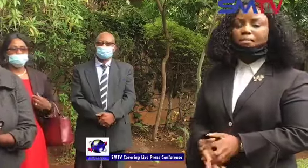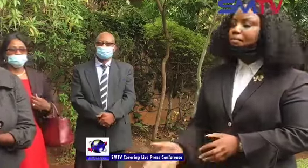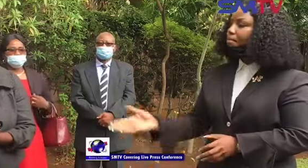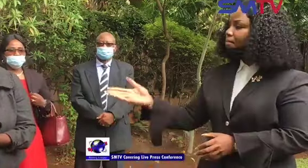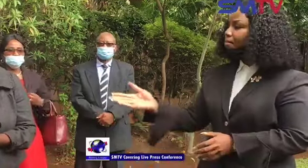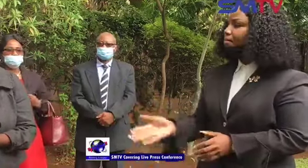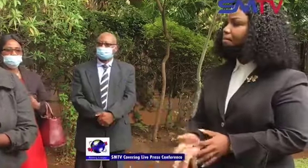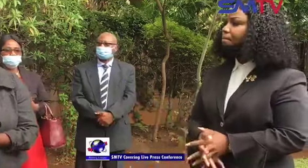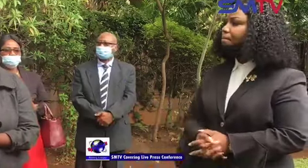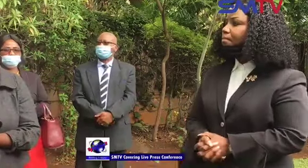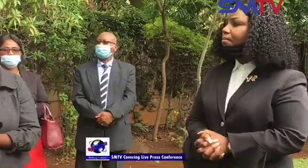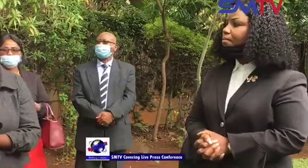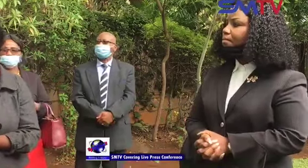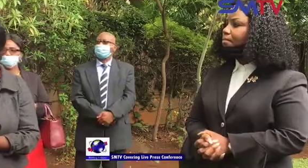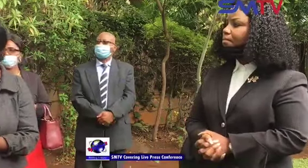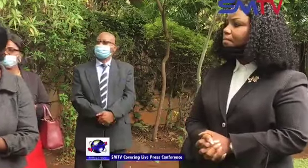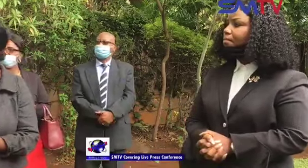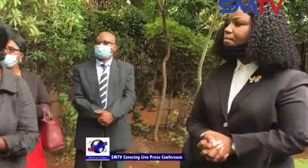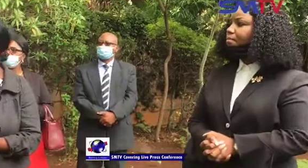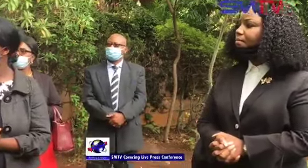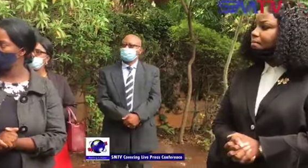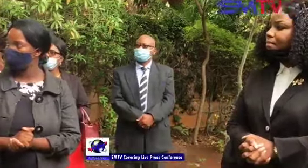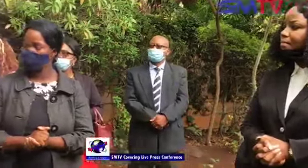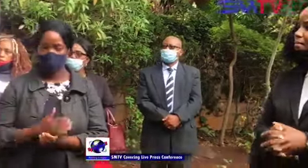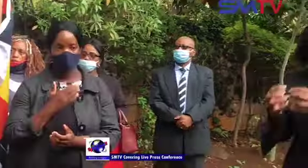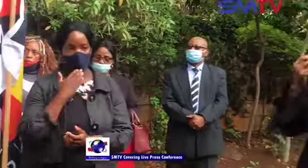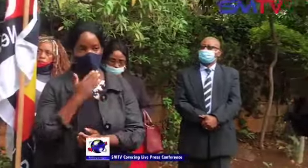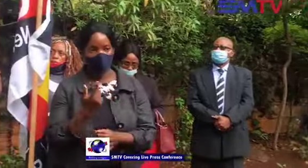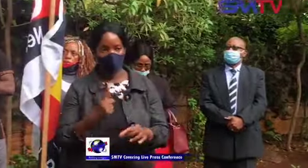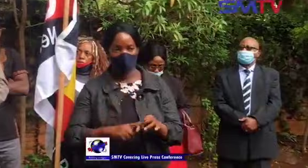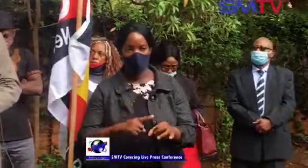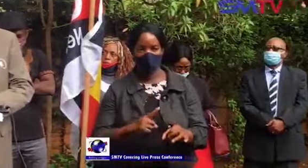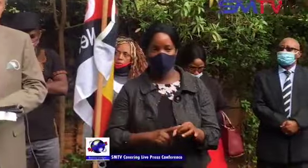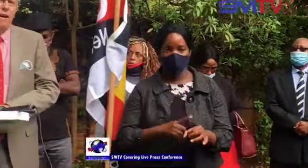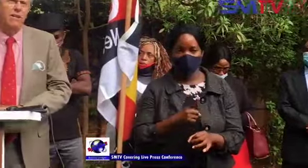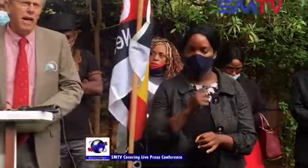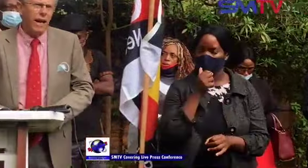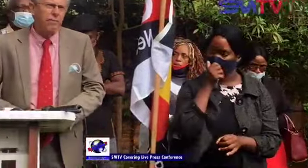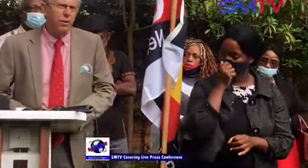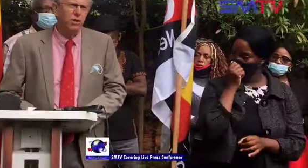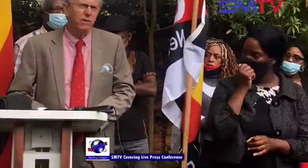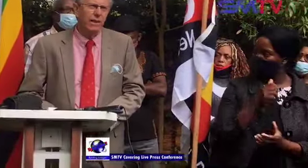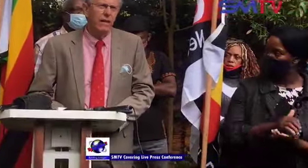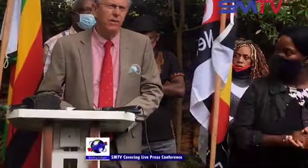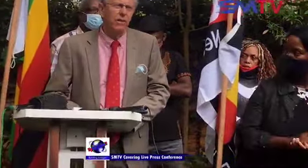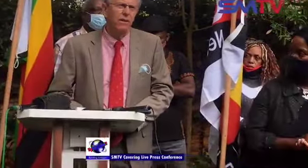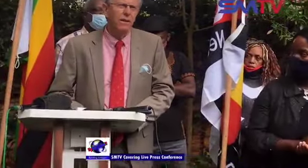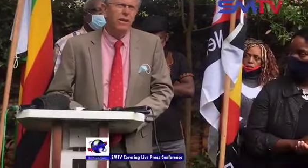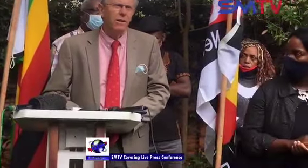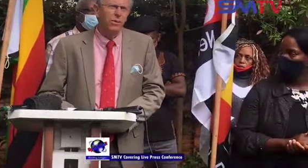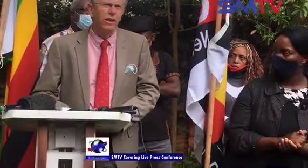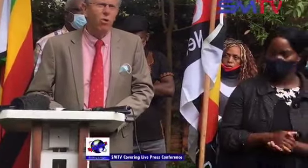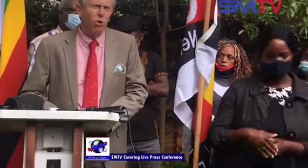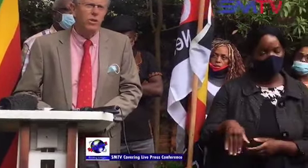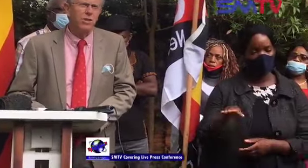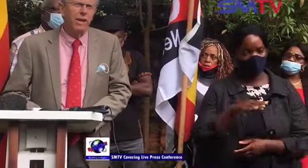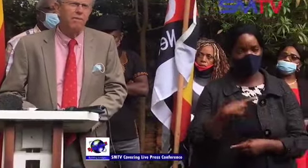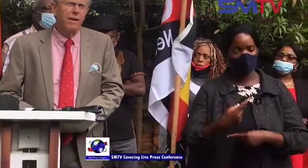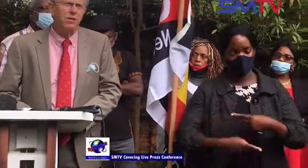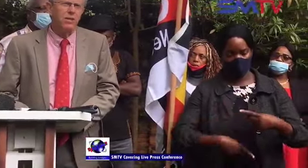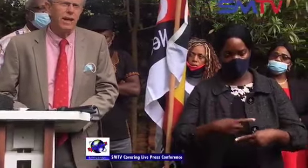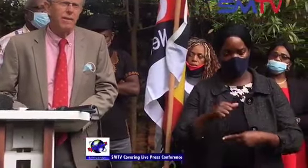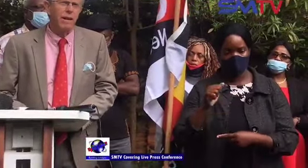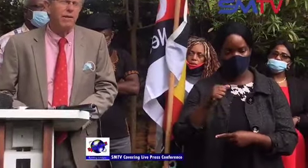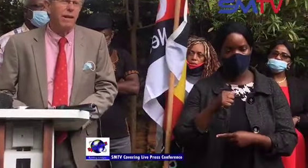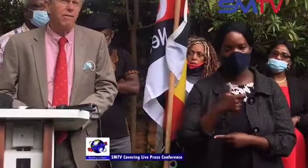auditors? Thank you for that question. The auditors looked at our entire books of accounts, including all state